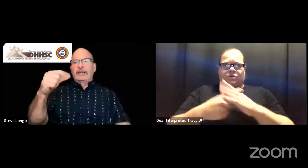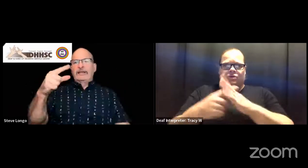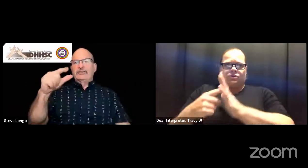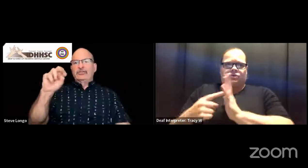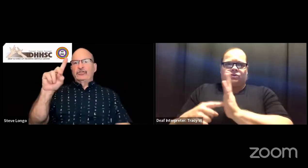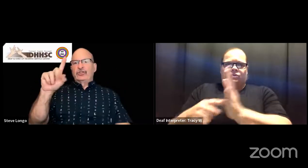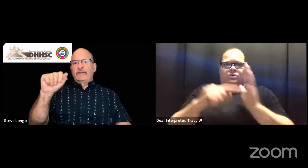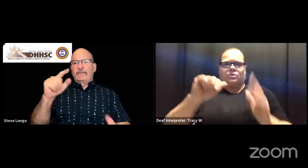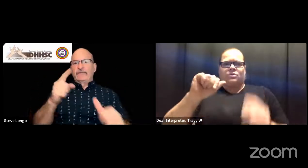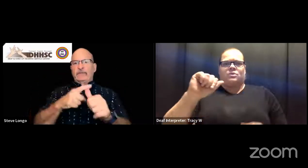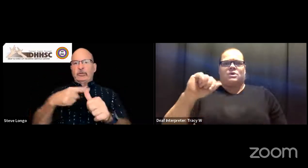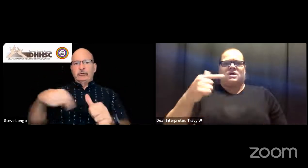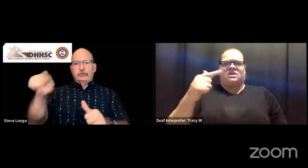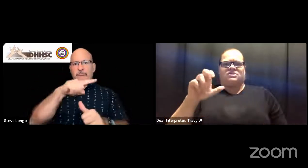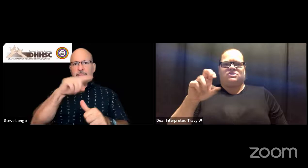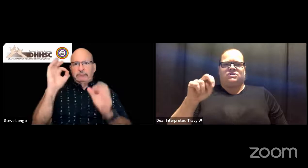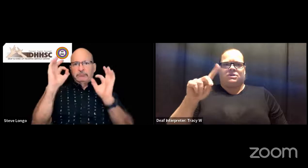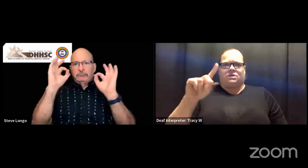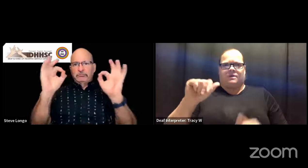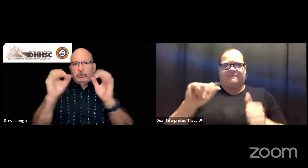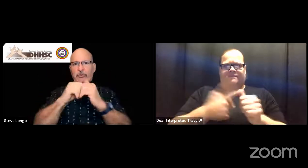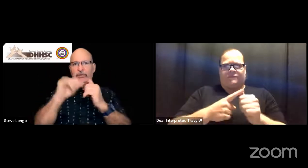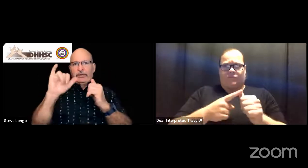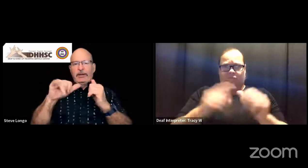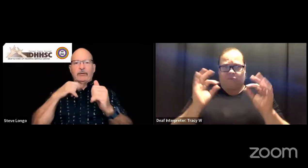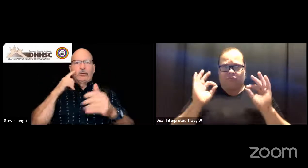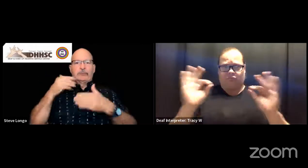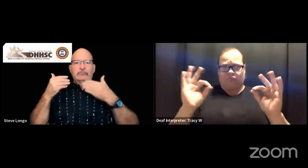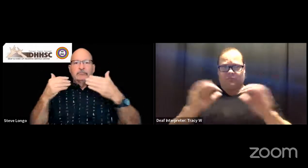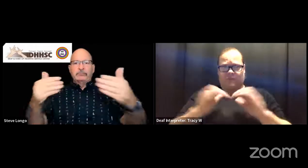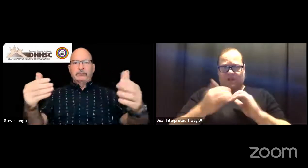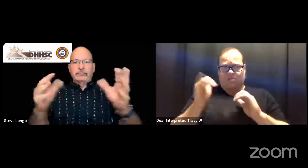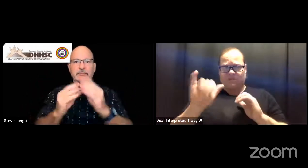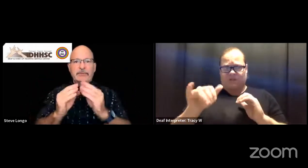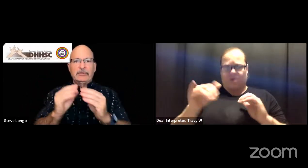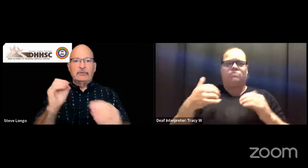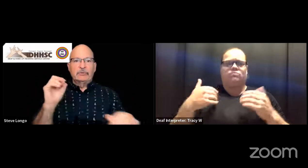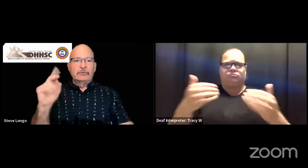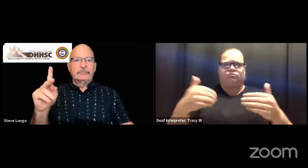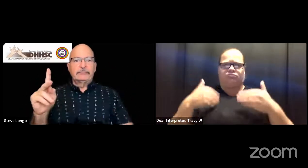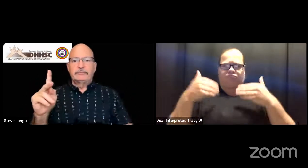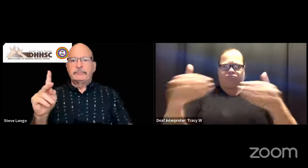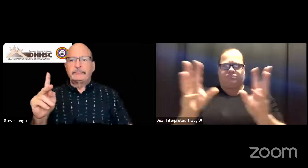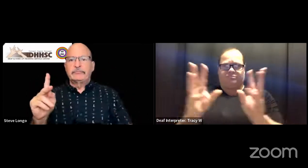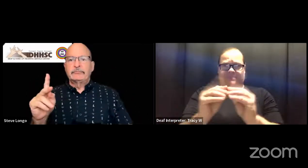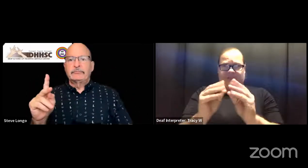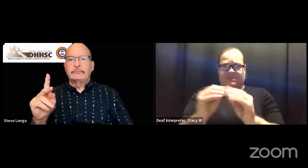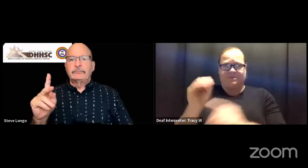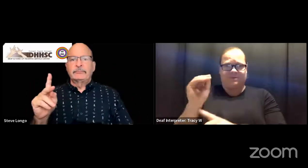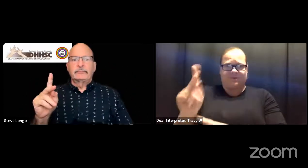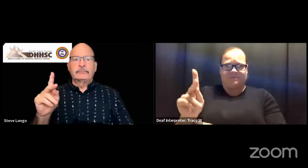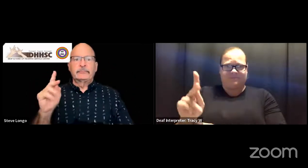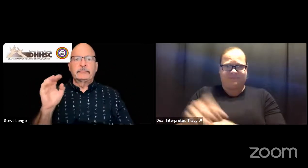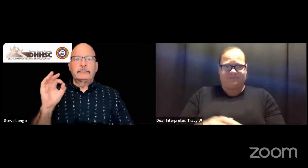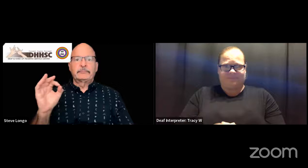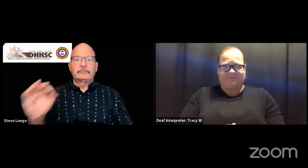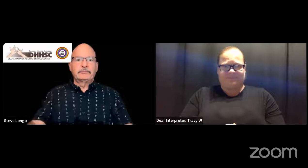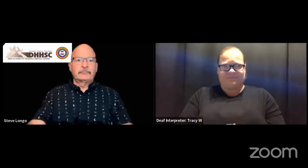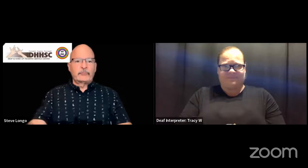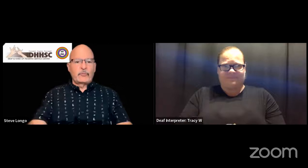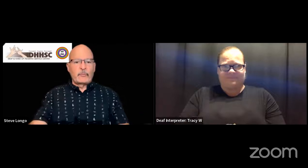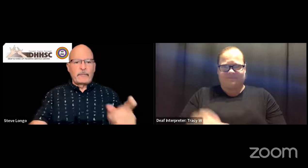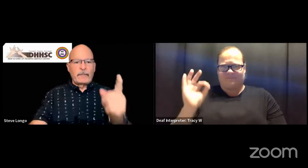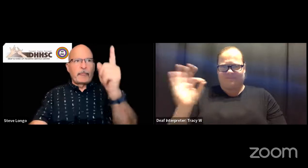So we will begin. We will show the agenda first, and we will proceed from there.